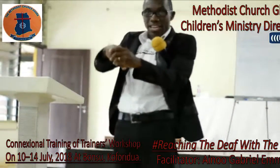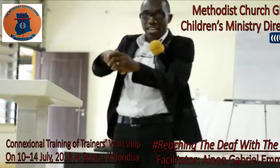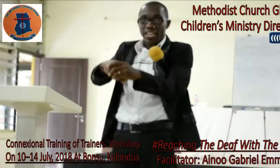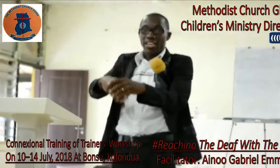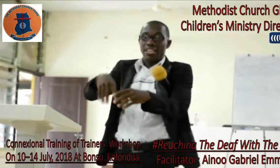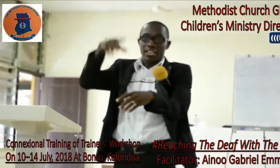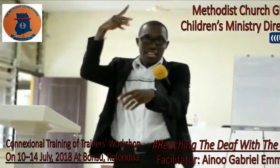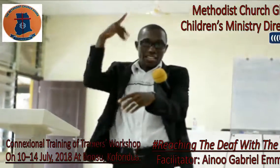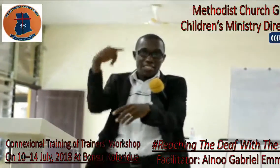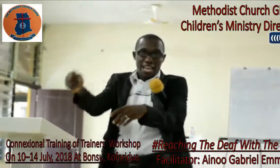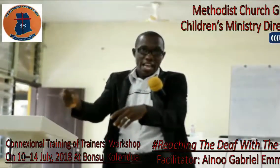in the